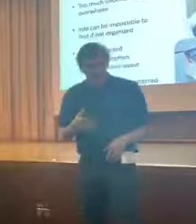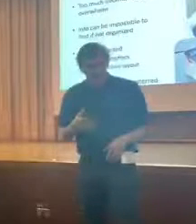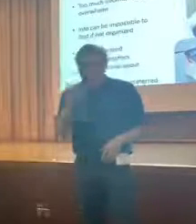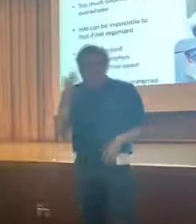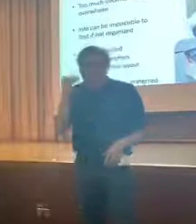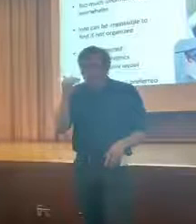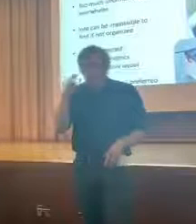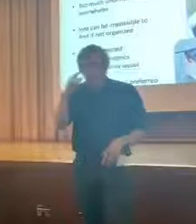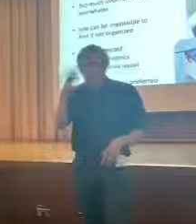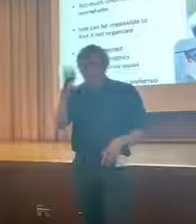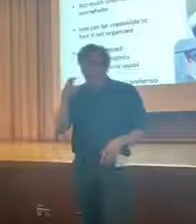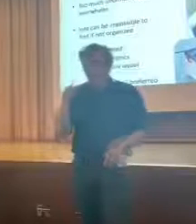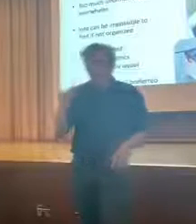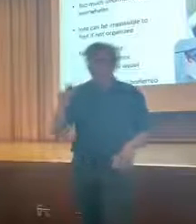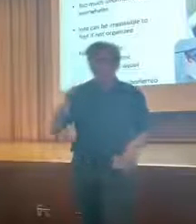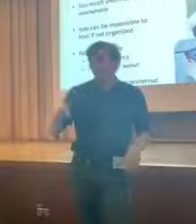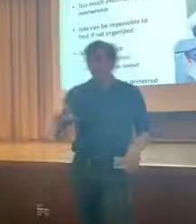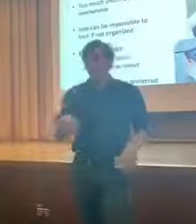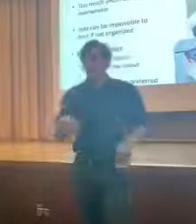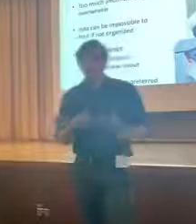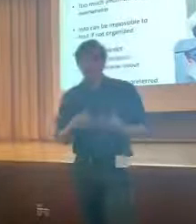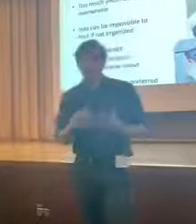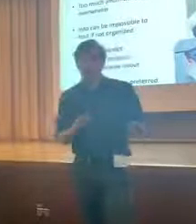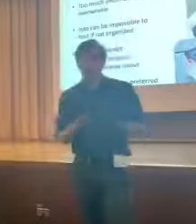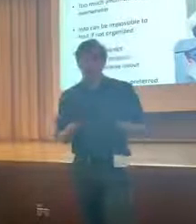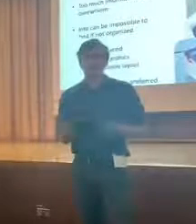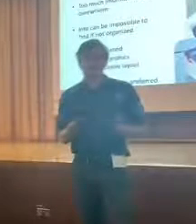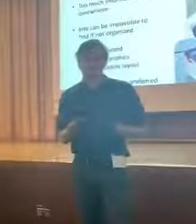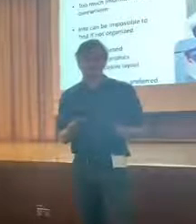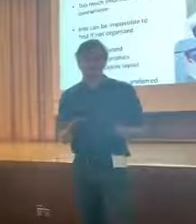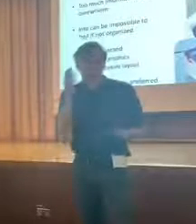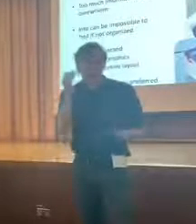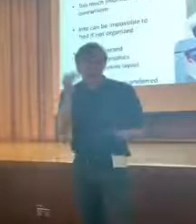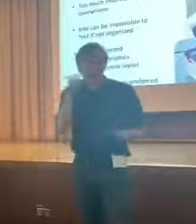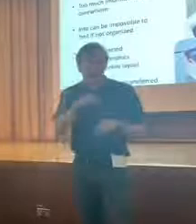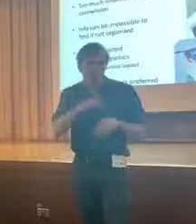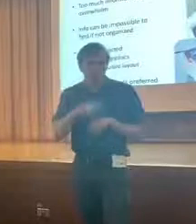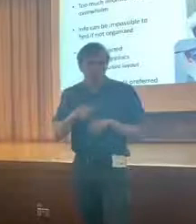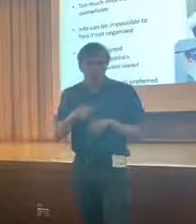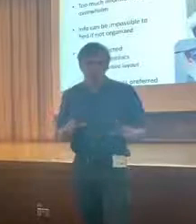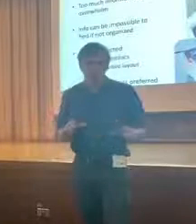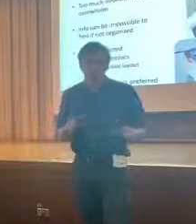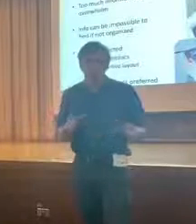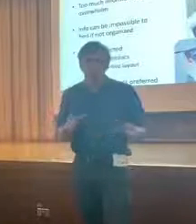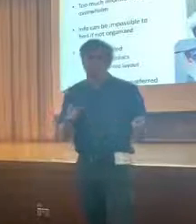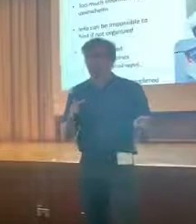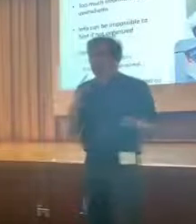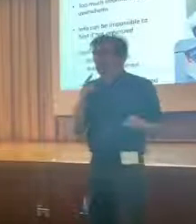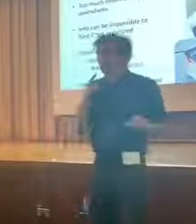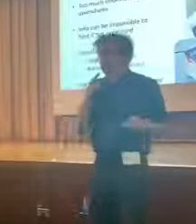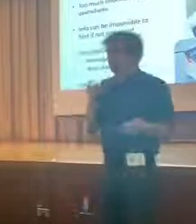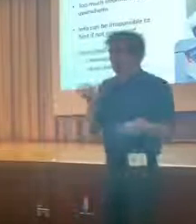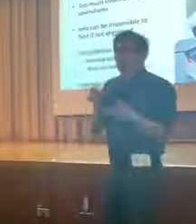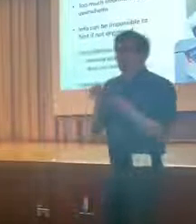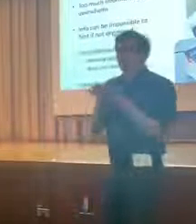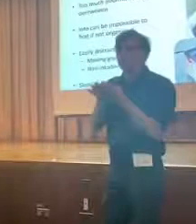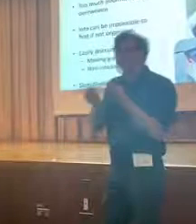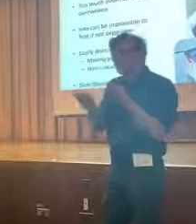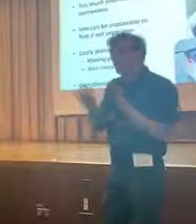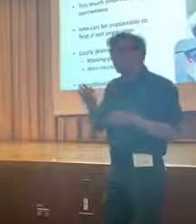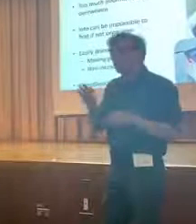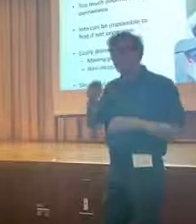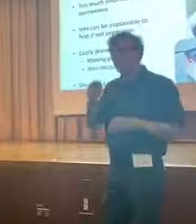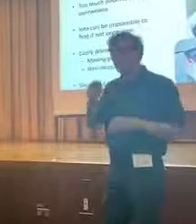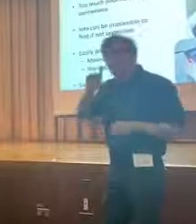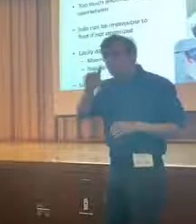it's portable? But what we learned is that the simplified mobile layout was just way easier for her to